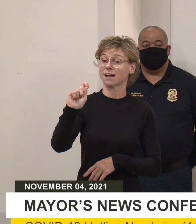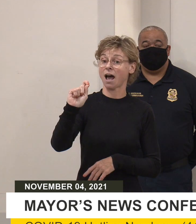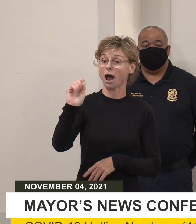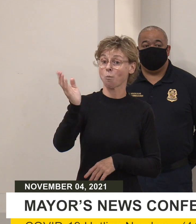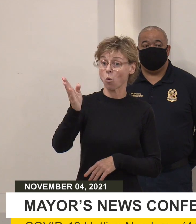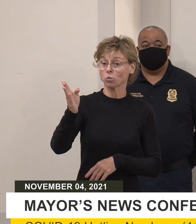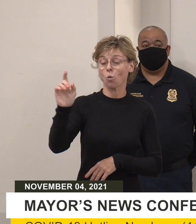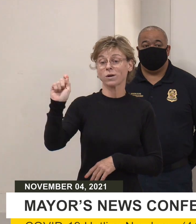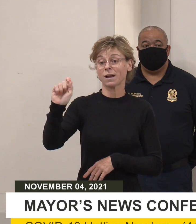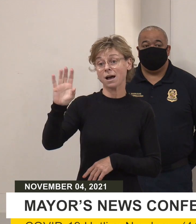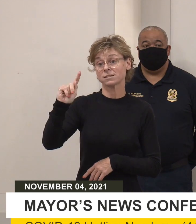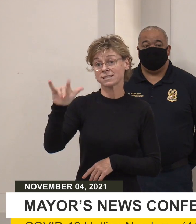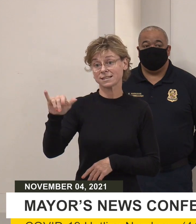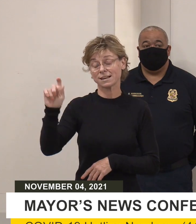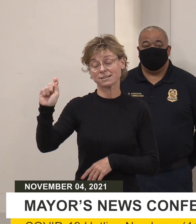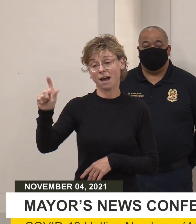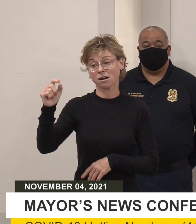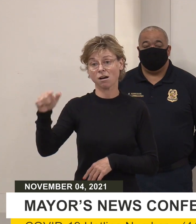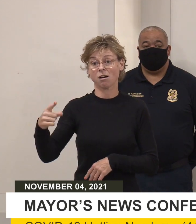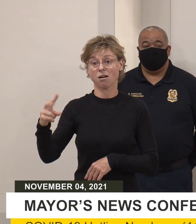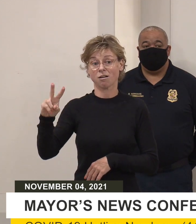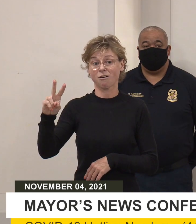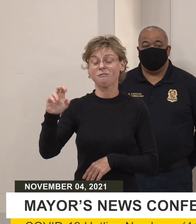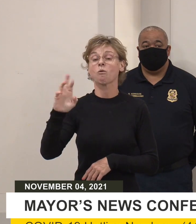covax.baltimorecity.gov, or call